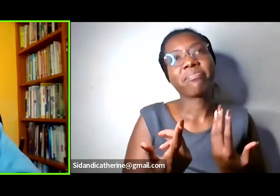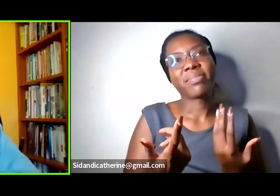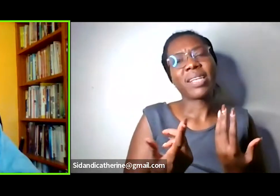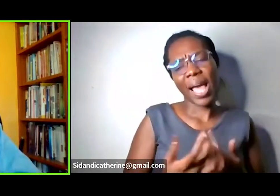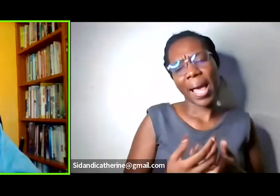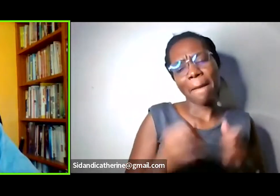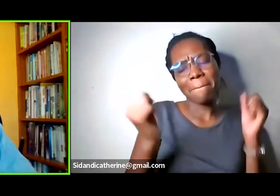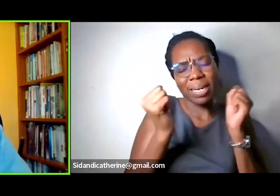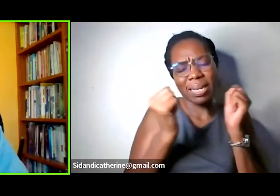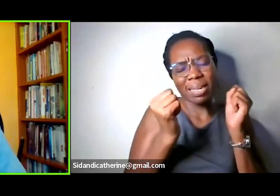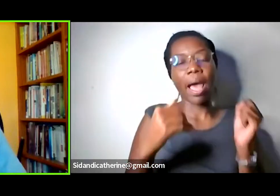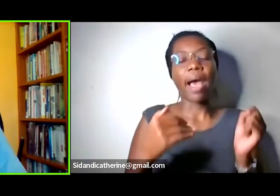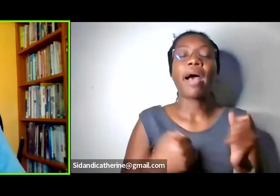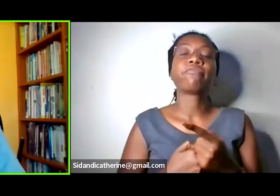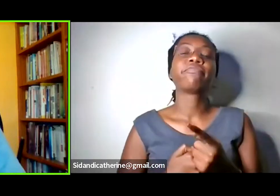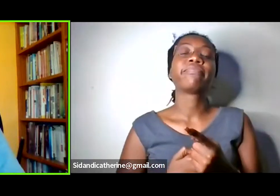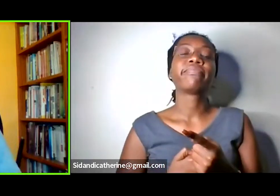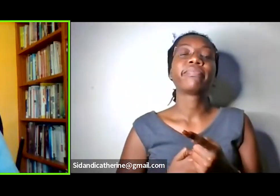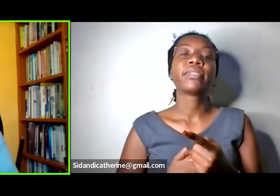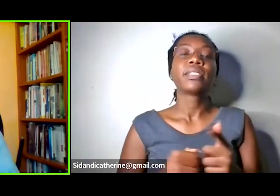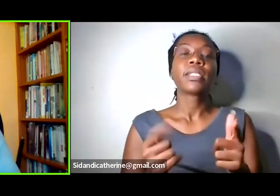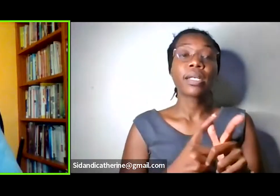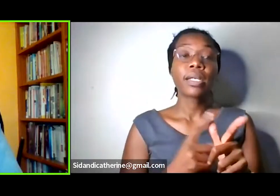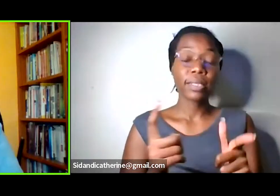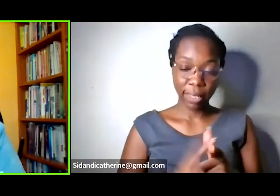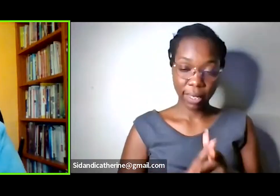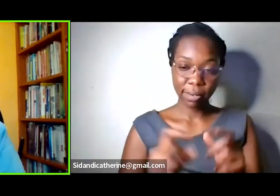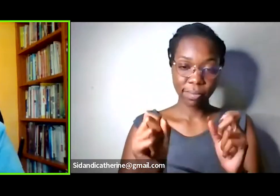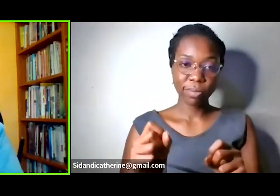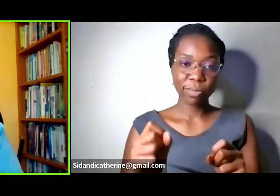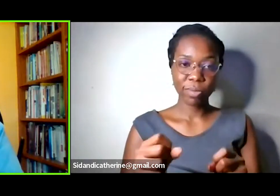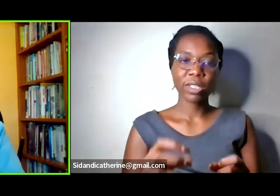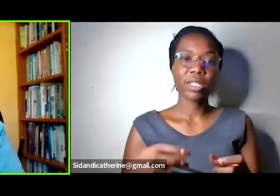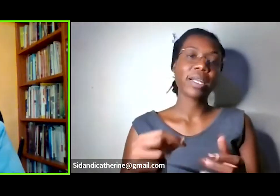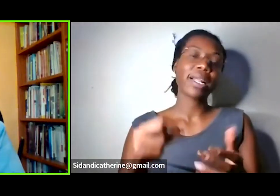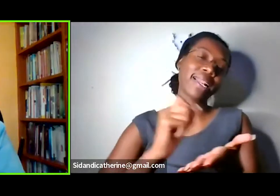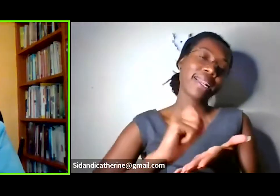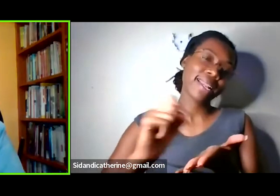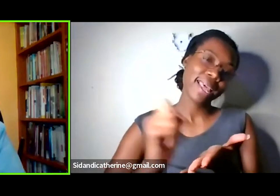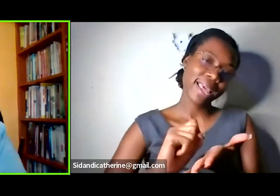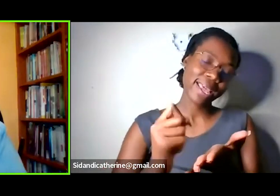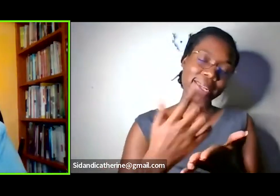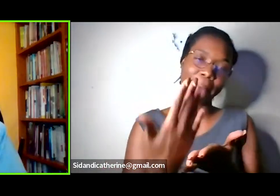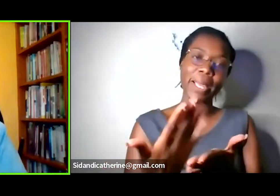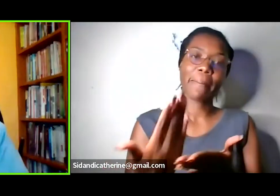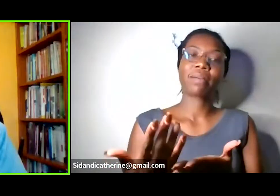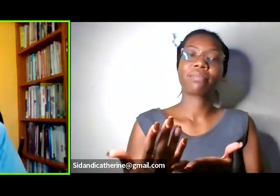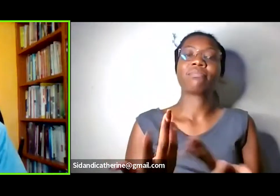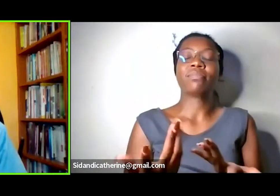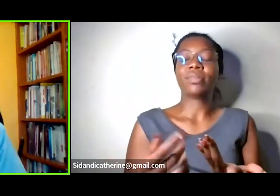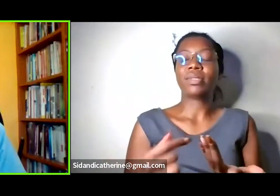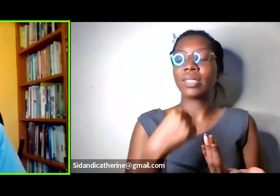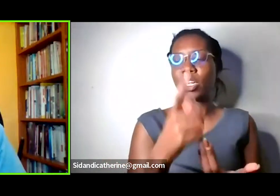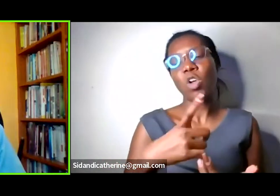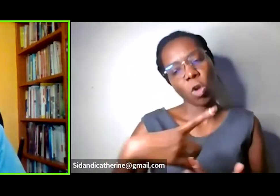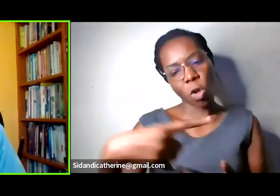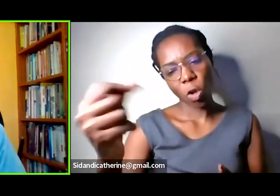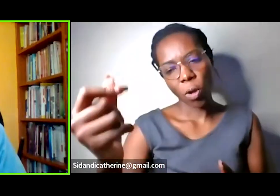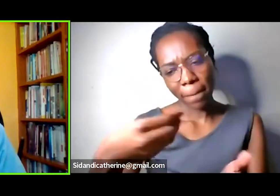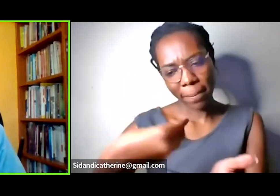keys, how do you do costing? Because that is one of the challenges coaches have, mentors have. How do you